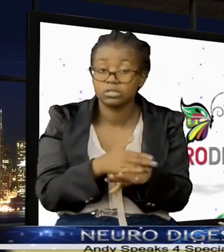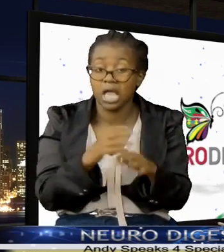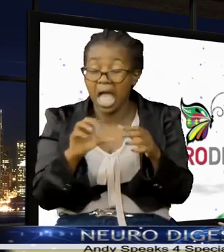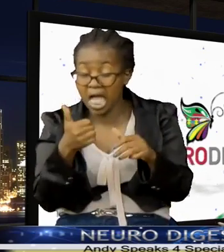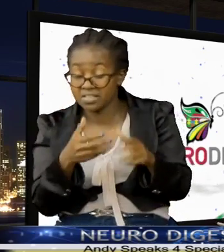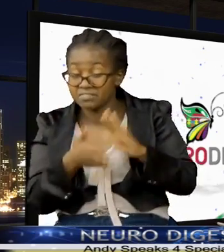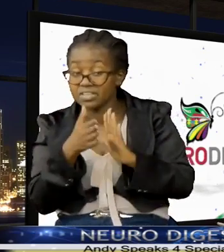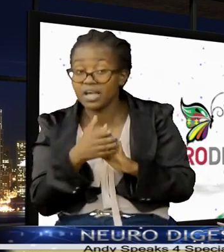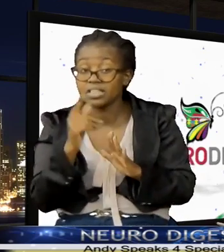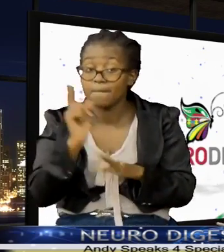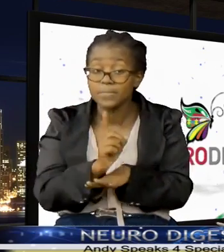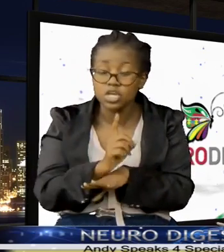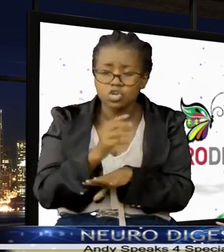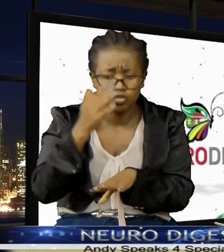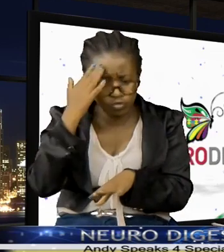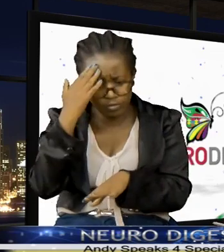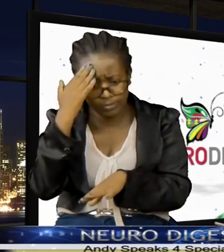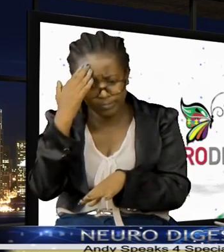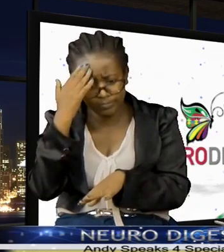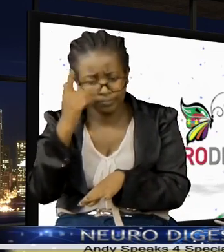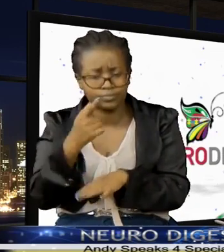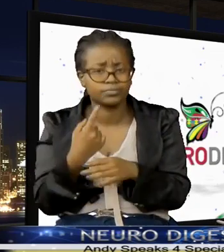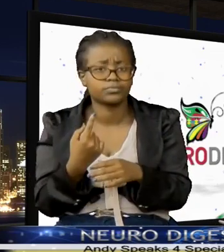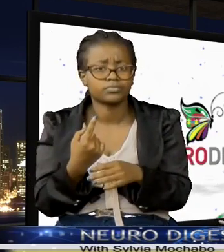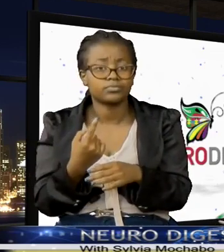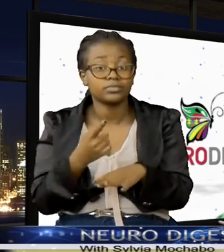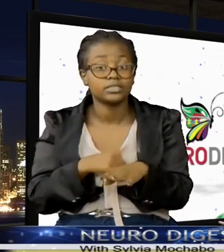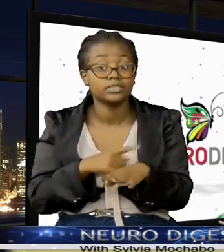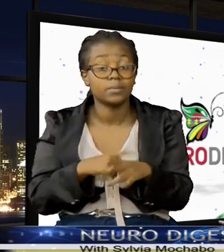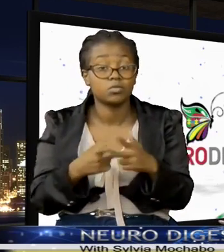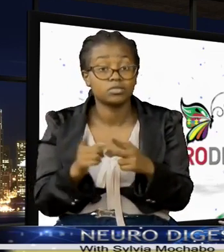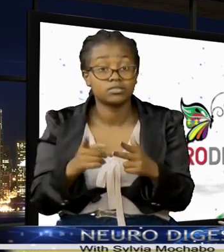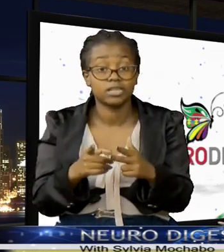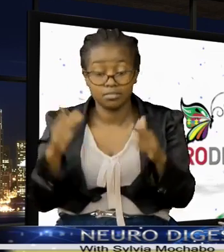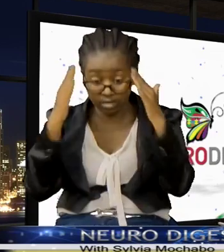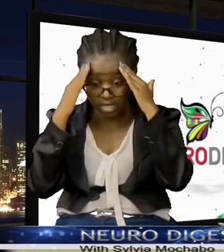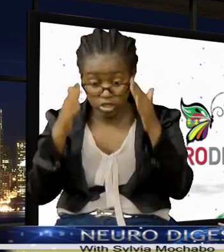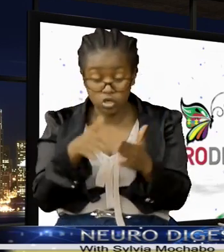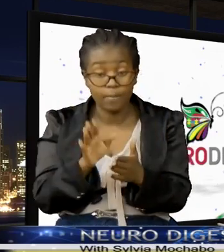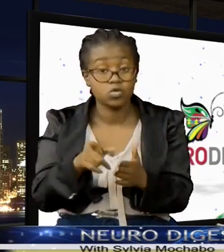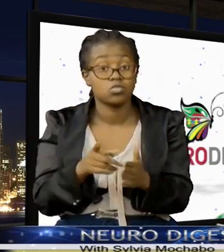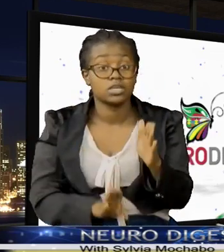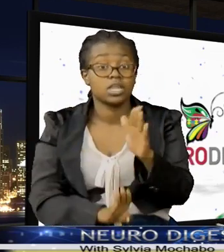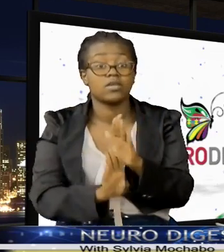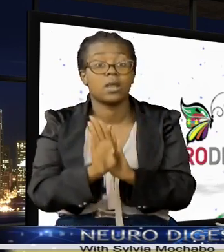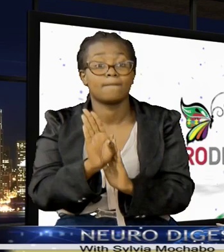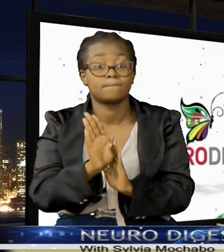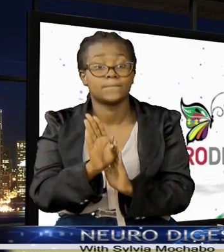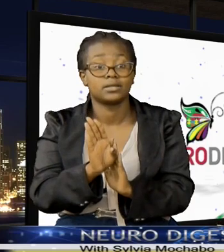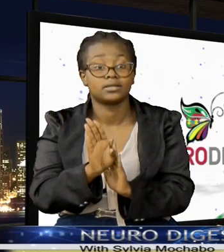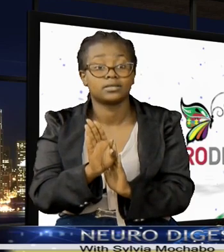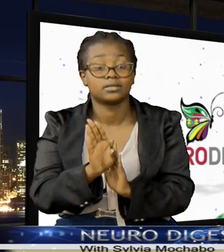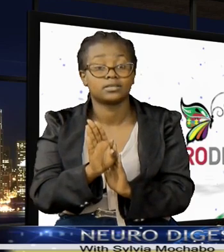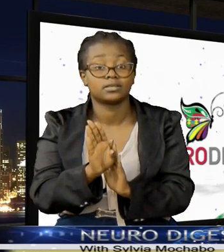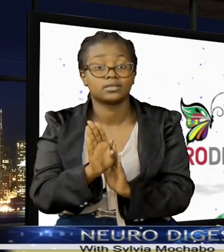at. And the minute you notice one of this, it is the time that you start paying more attention to the development stages